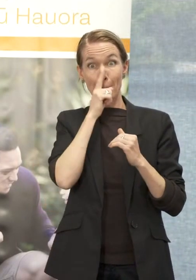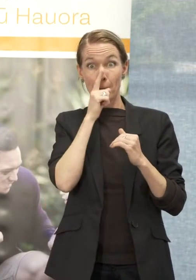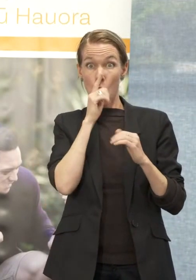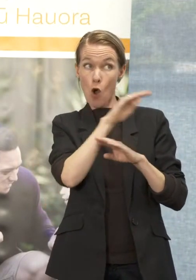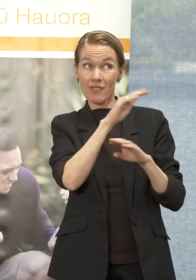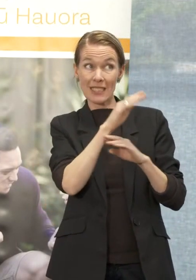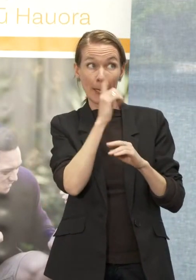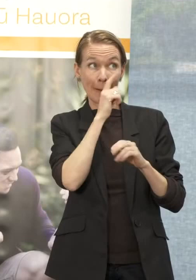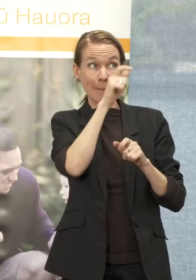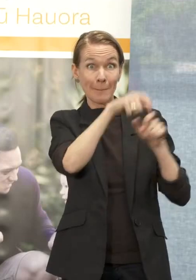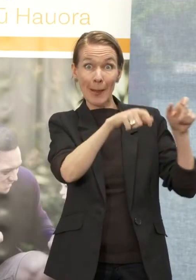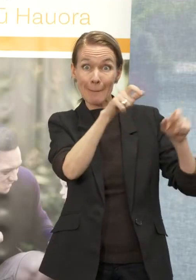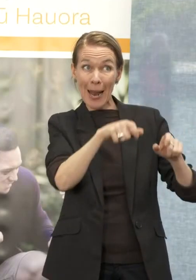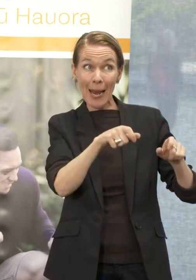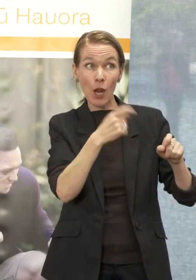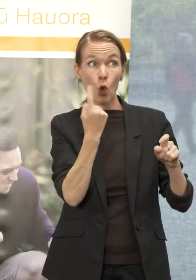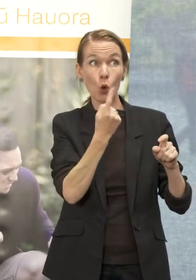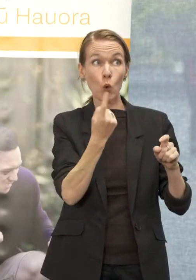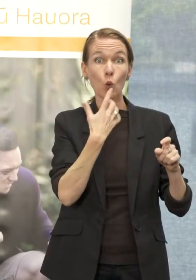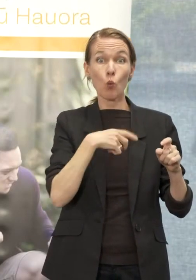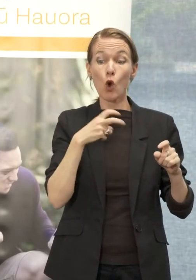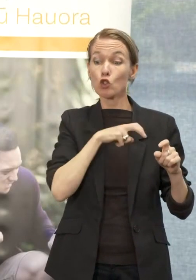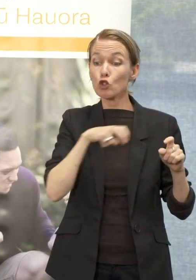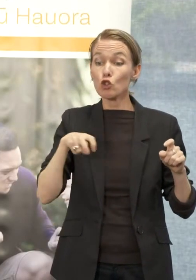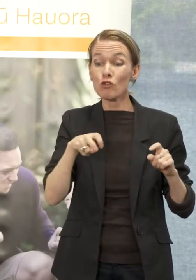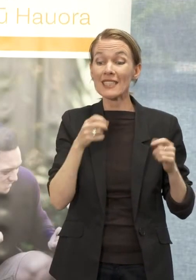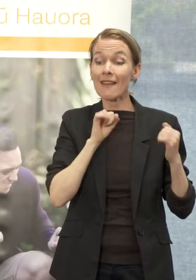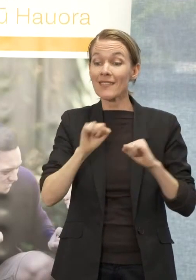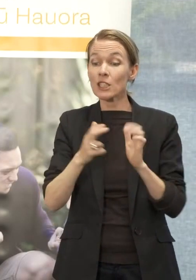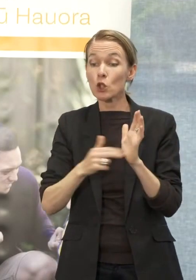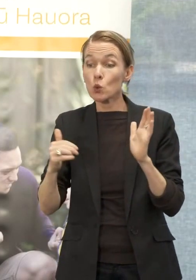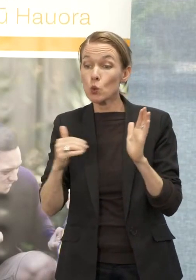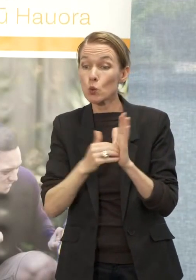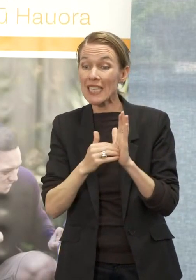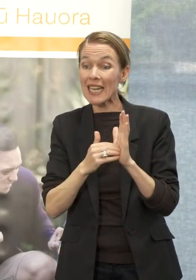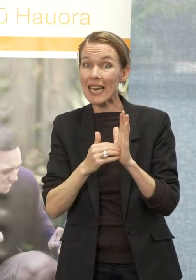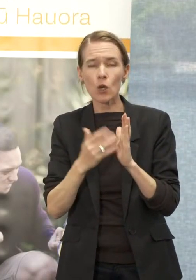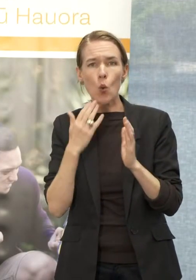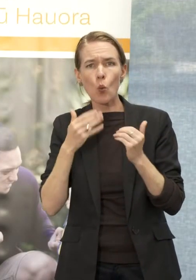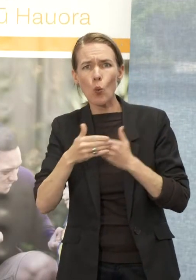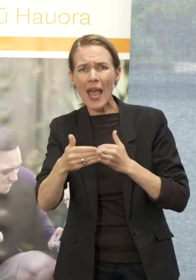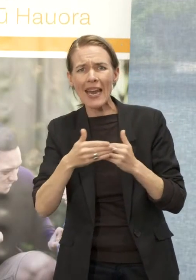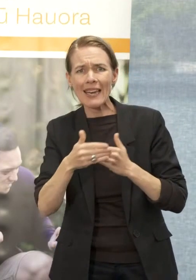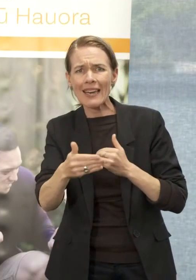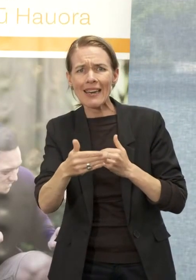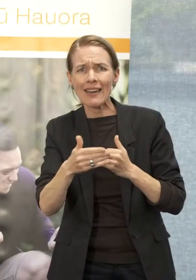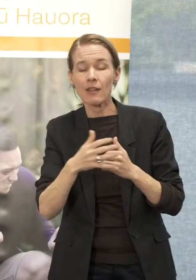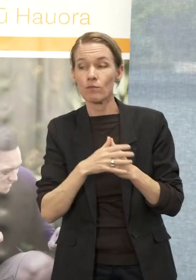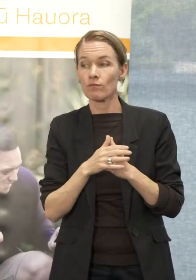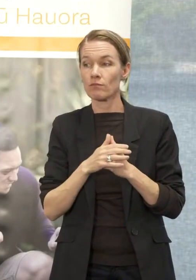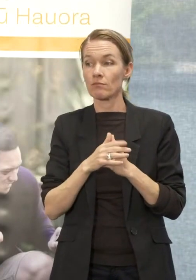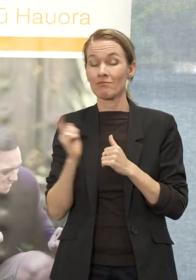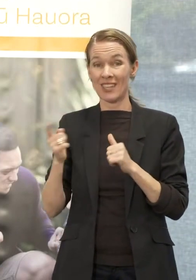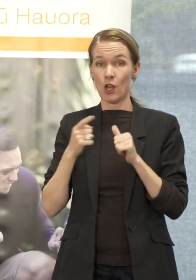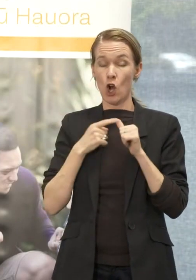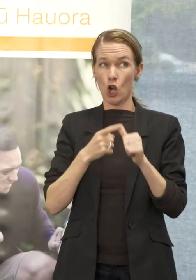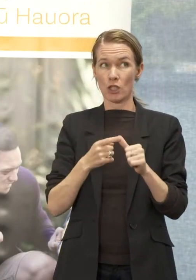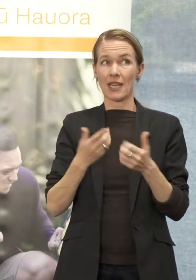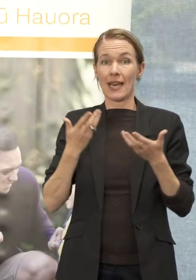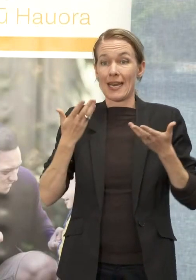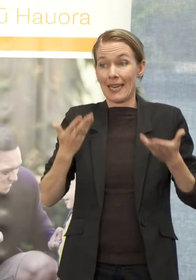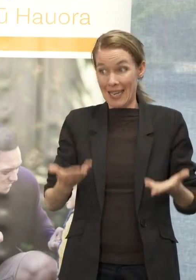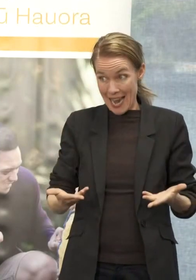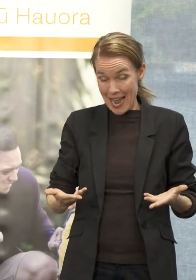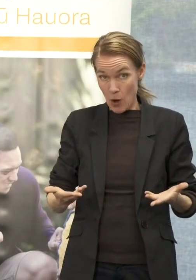Well, our current position is that everyone coming into New Zealand is required to go into quarantine and isolation facilities for